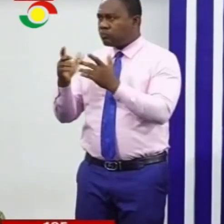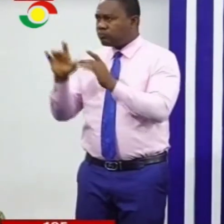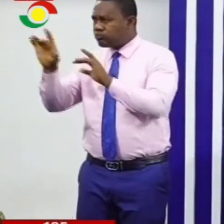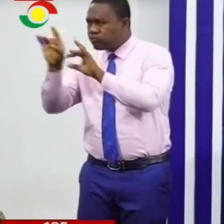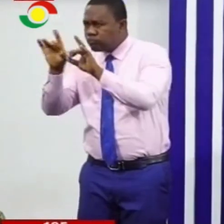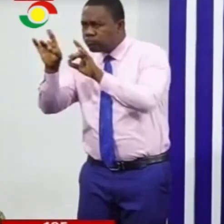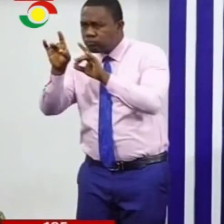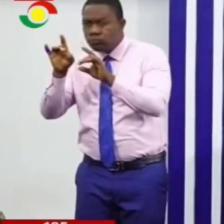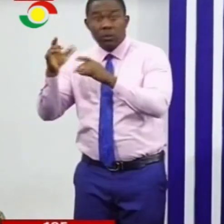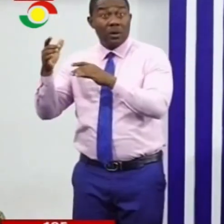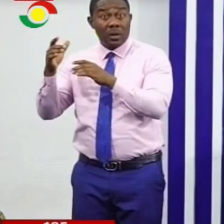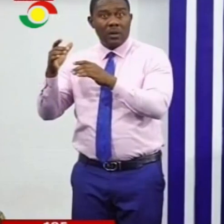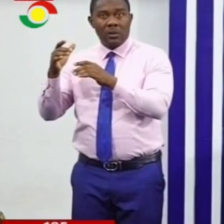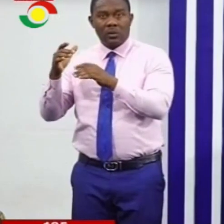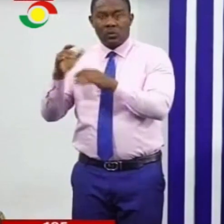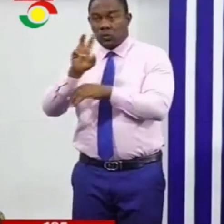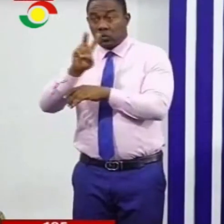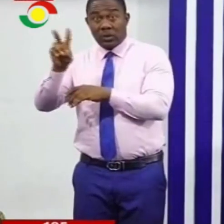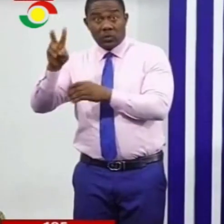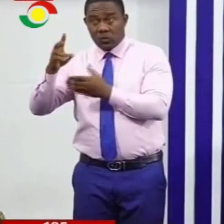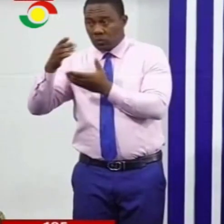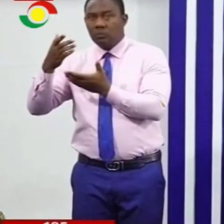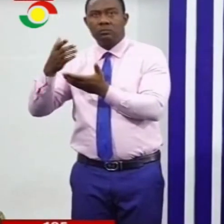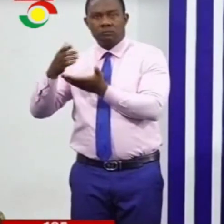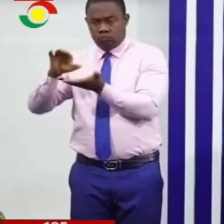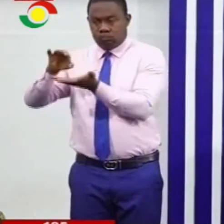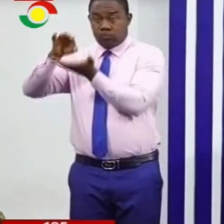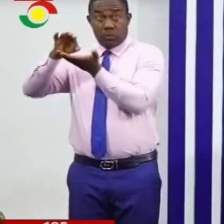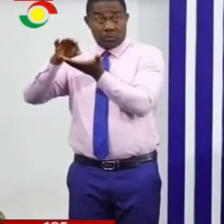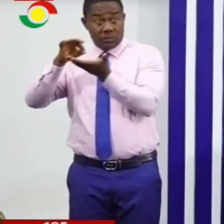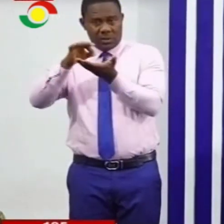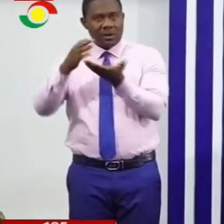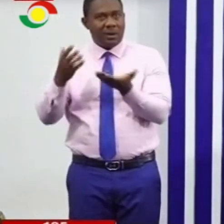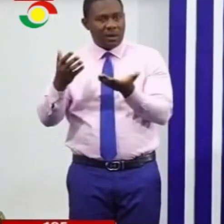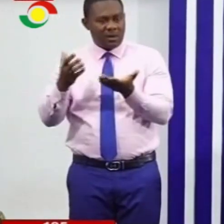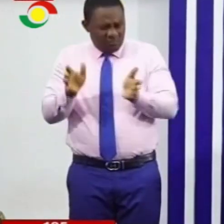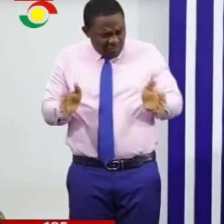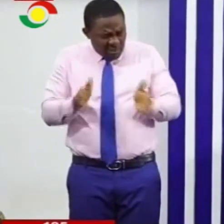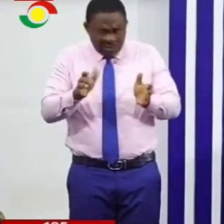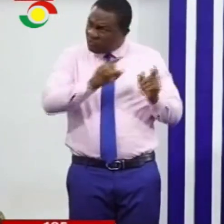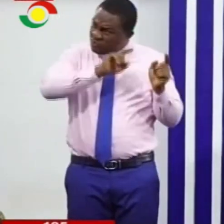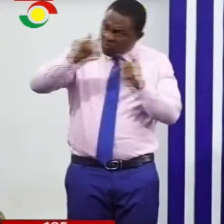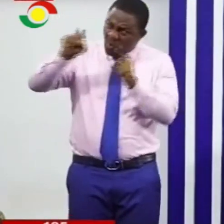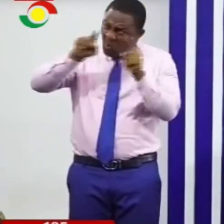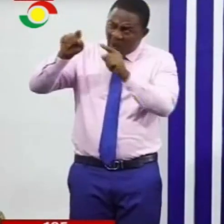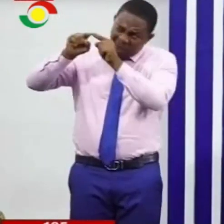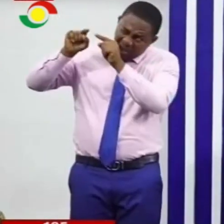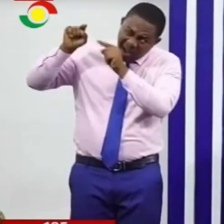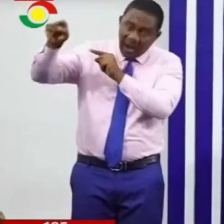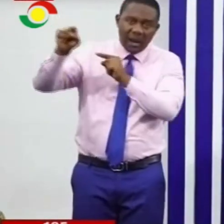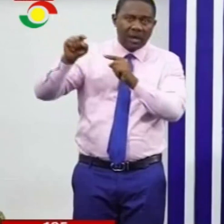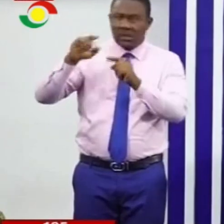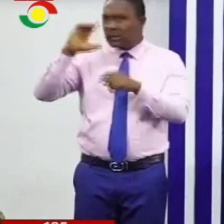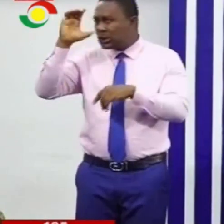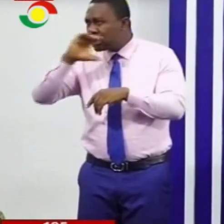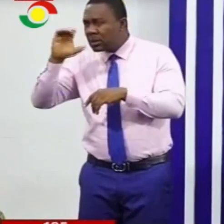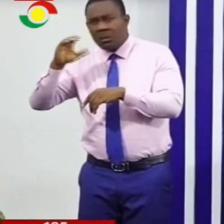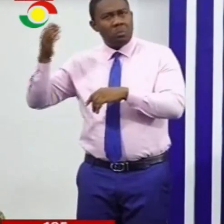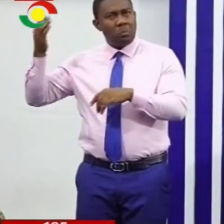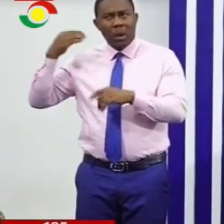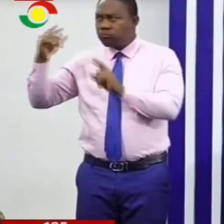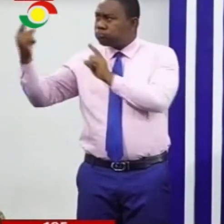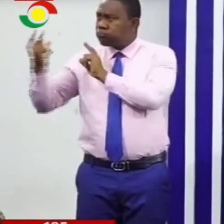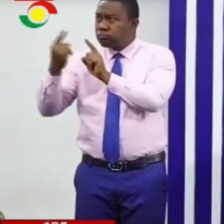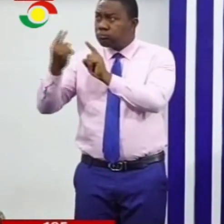samples. We are pushing them to up their game today so that they can get closer to the targets we have set for them. Things